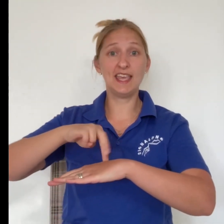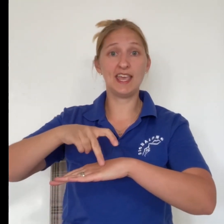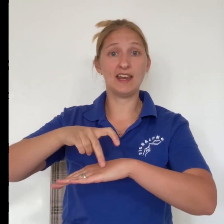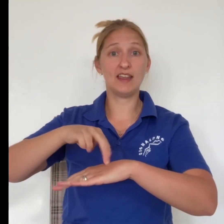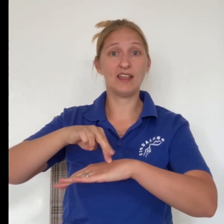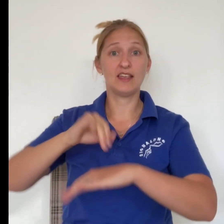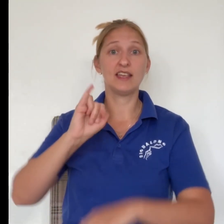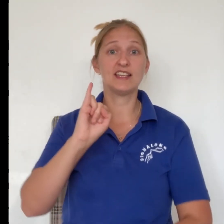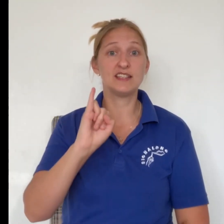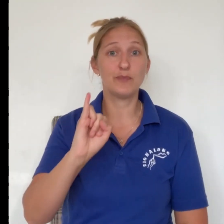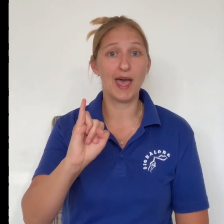kicking is bad,